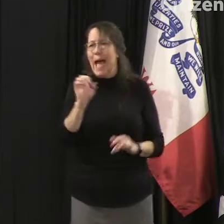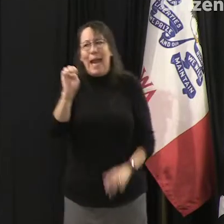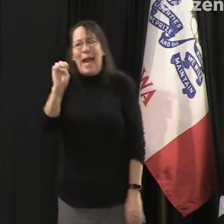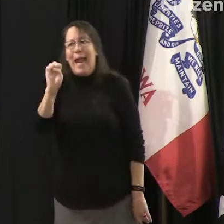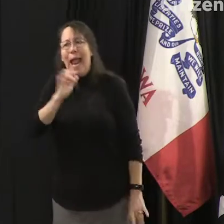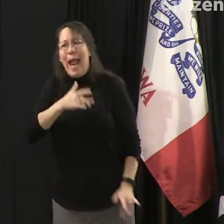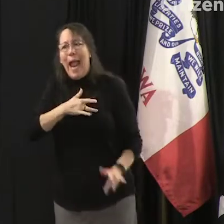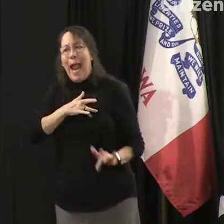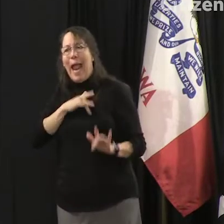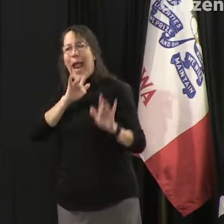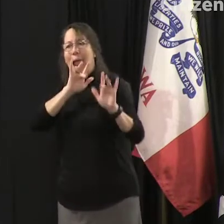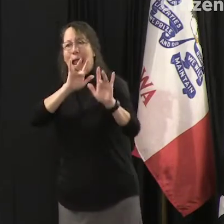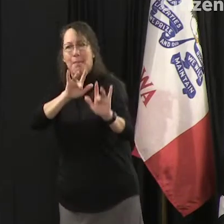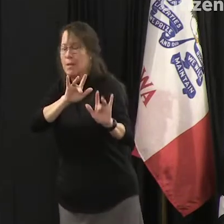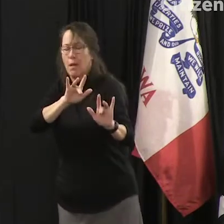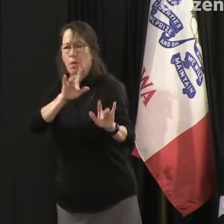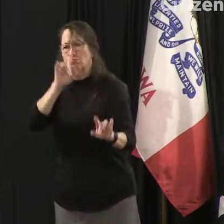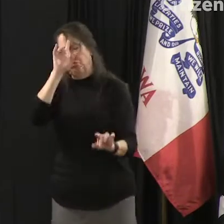empathy, but sympathy.